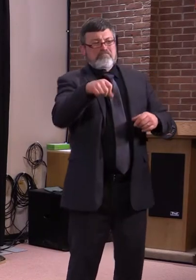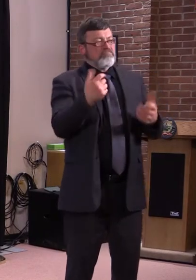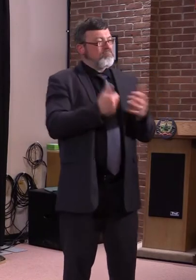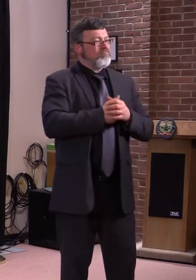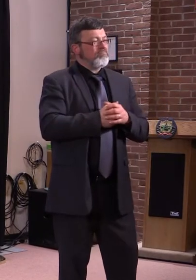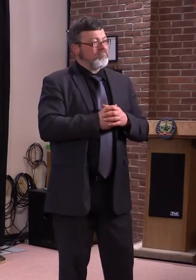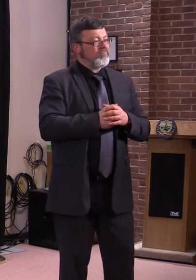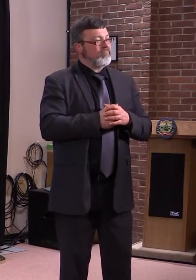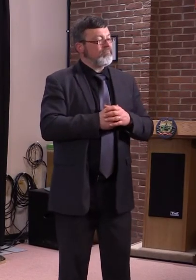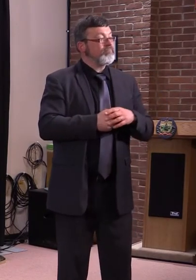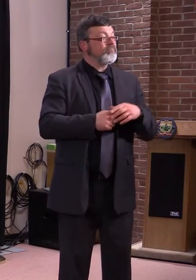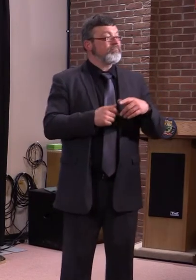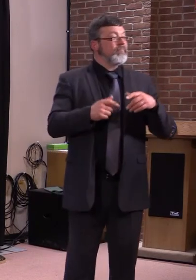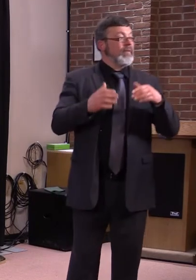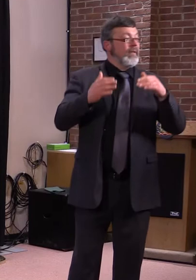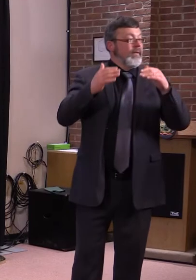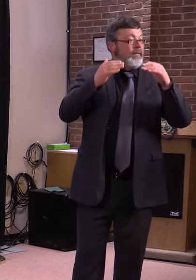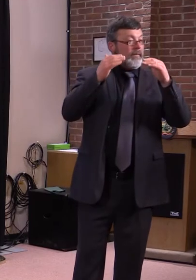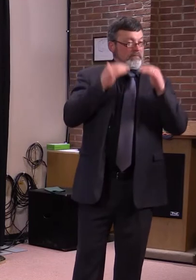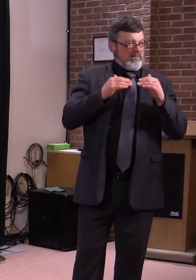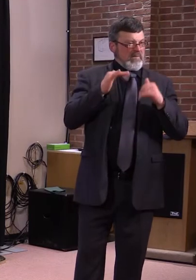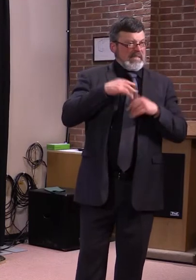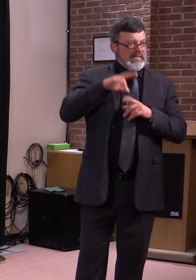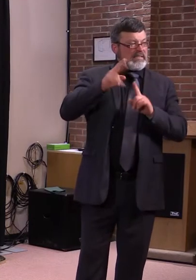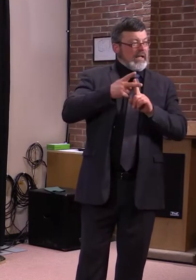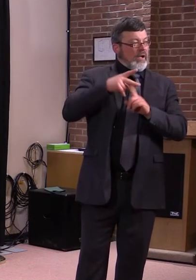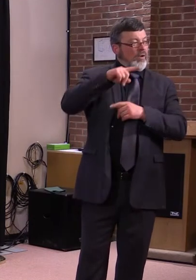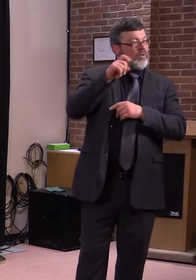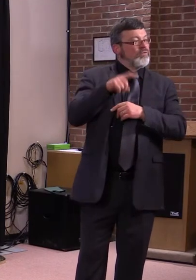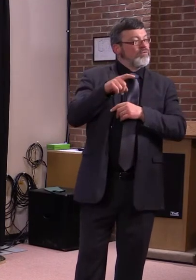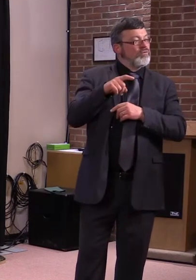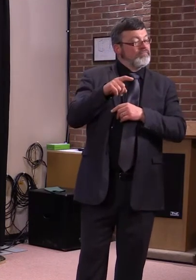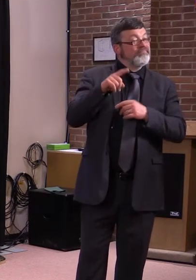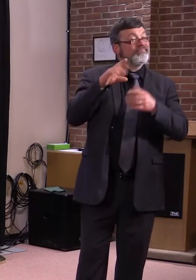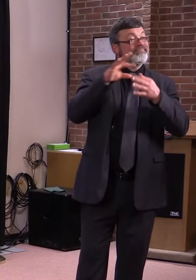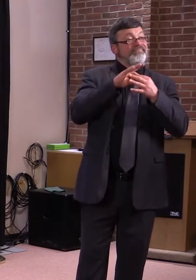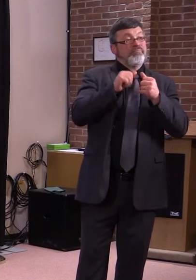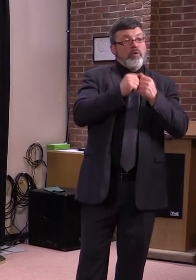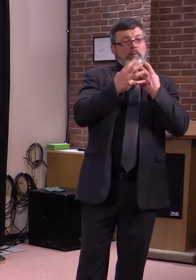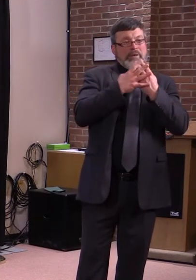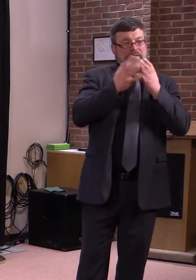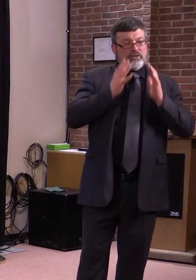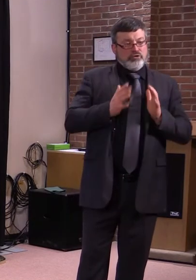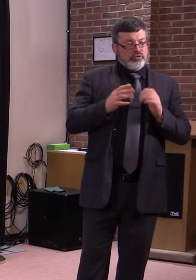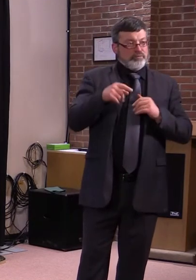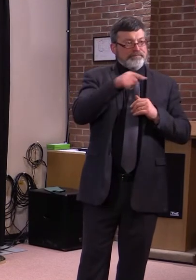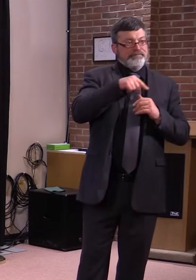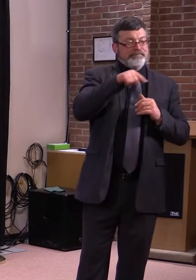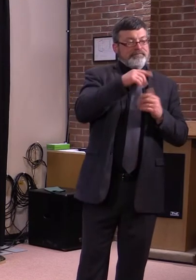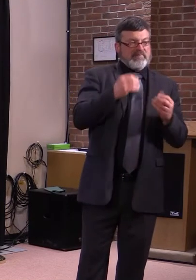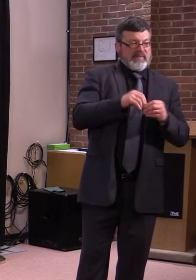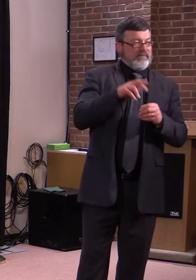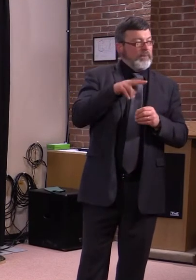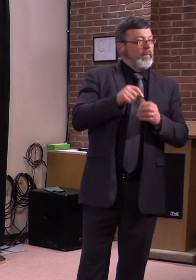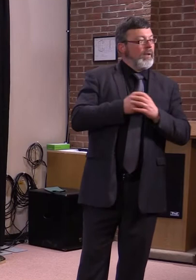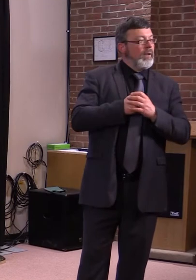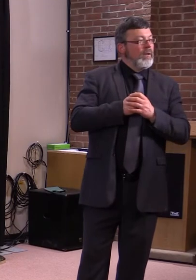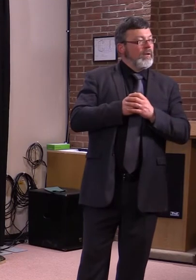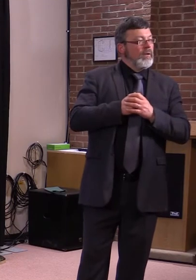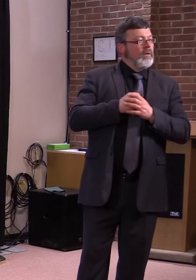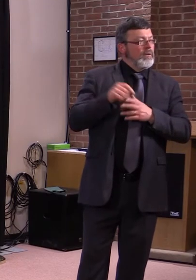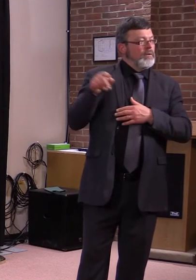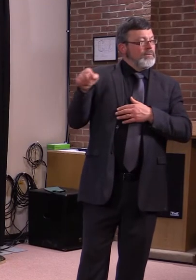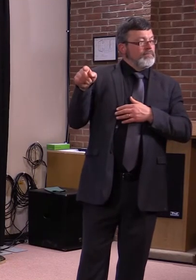And then my other question is back to prisons. I'm wondering if you see the state as having an obligation